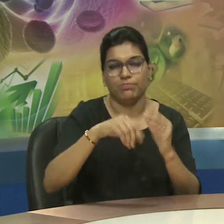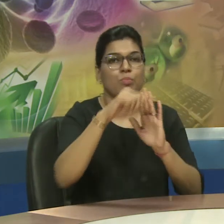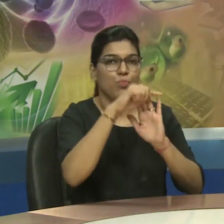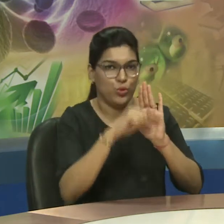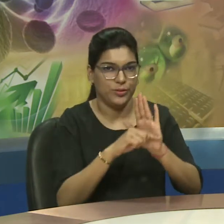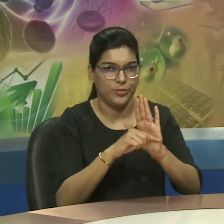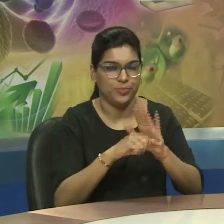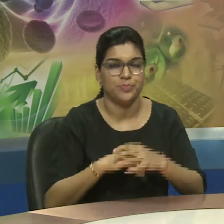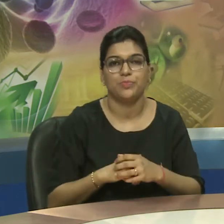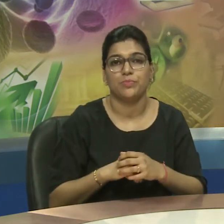voyage policy.